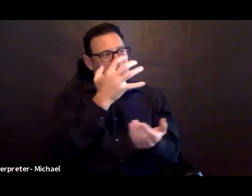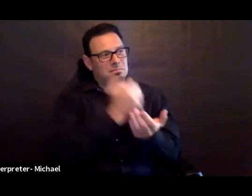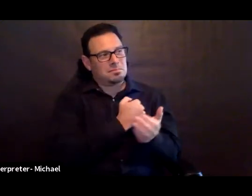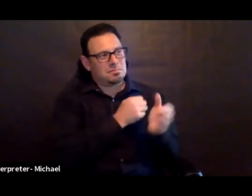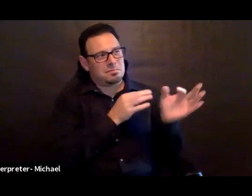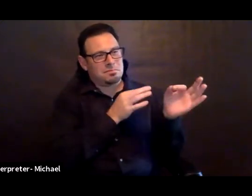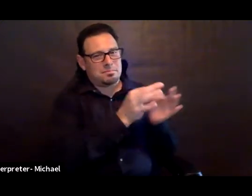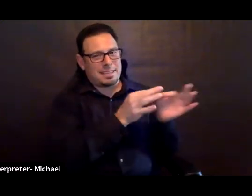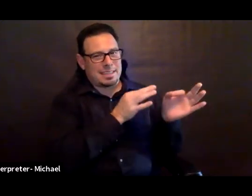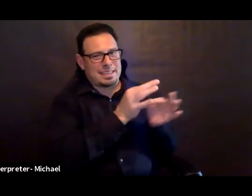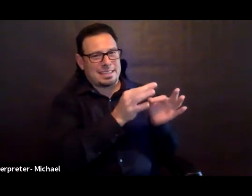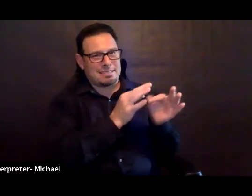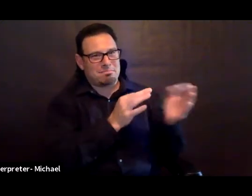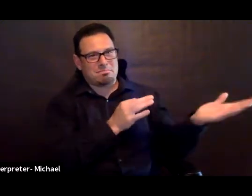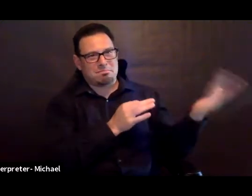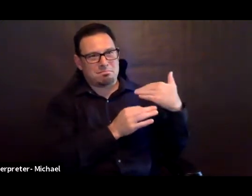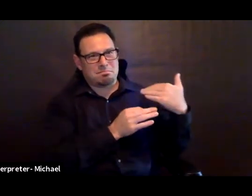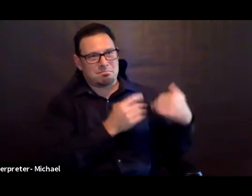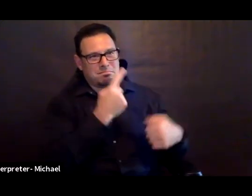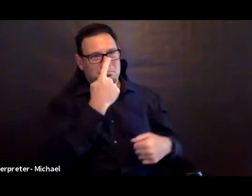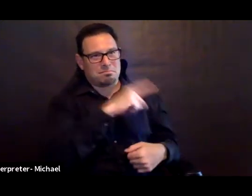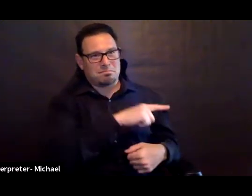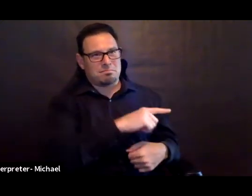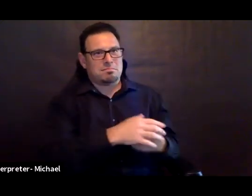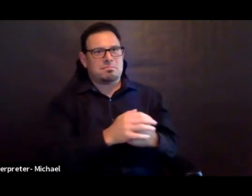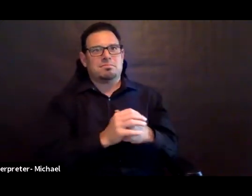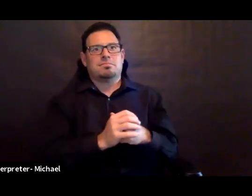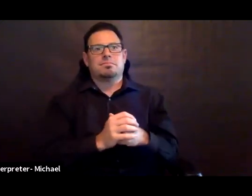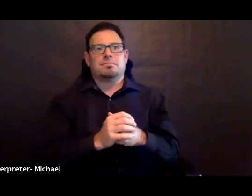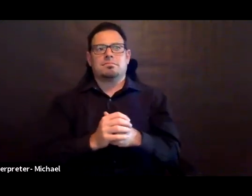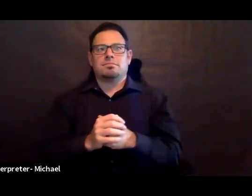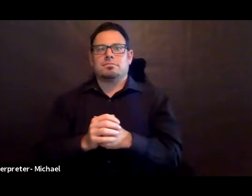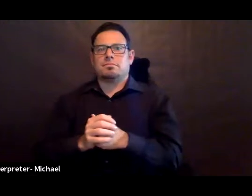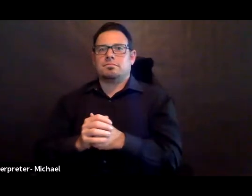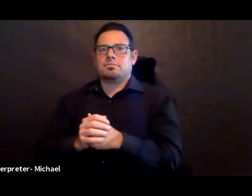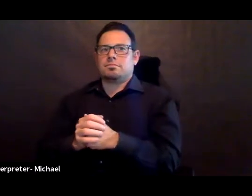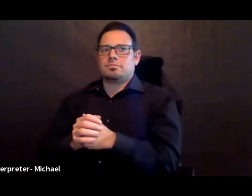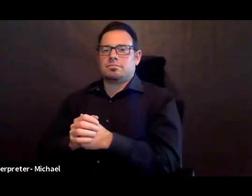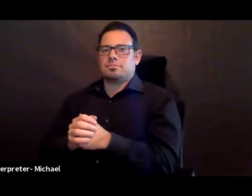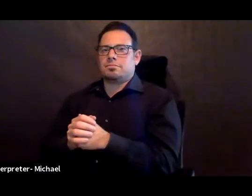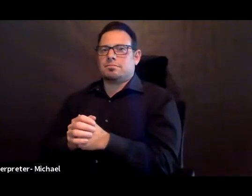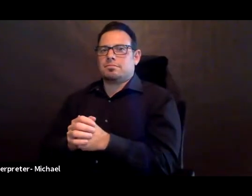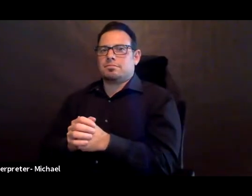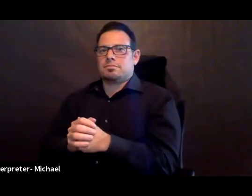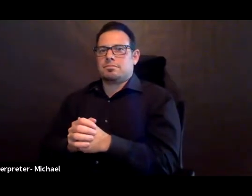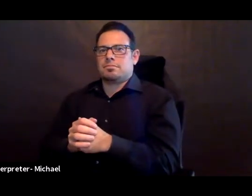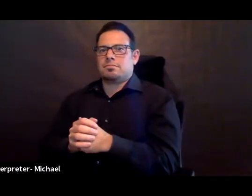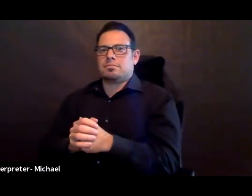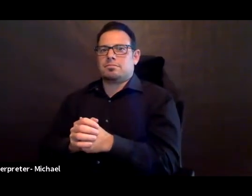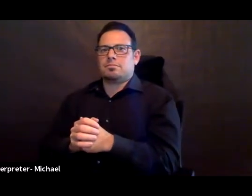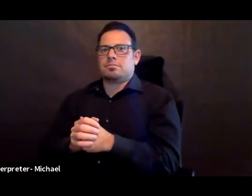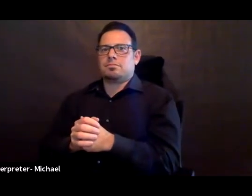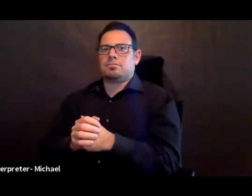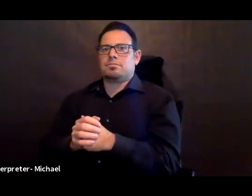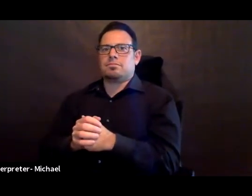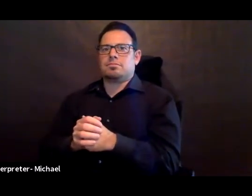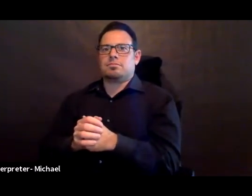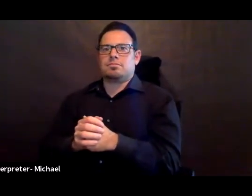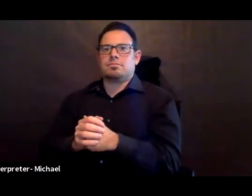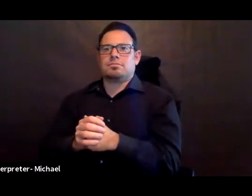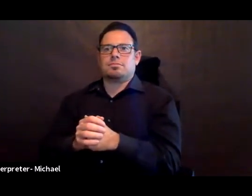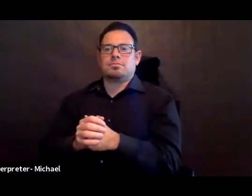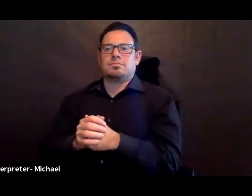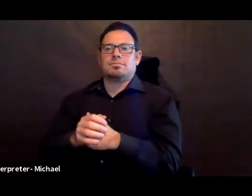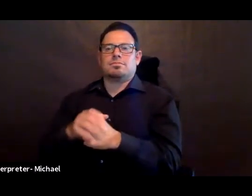So first of all, not every type of test can be sequenced. So someone who's had